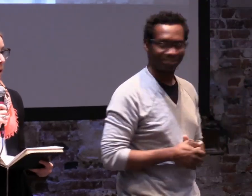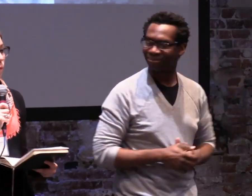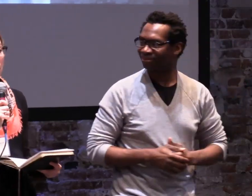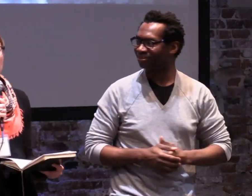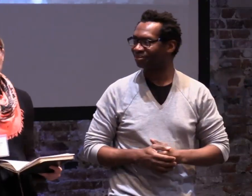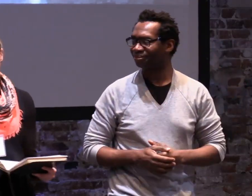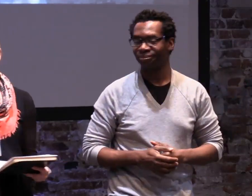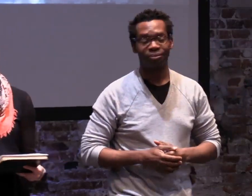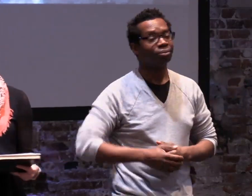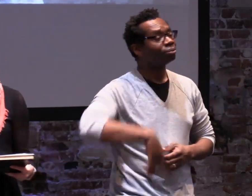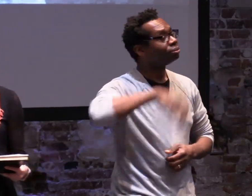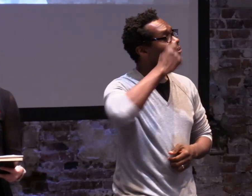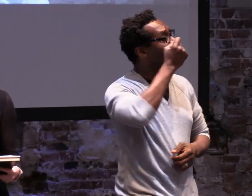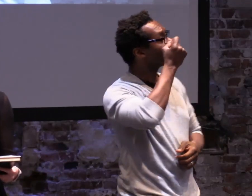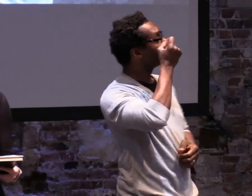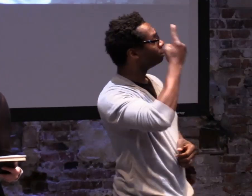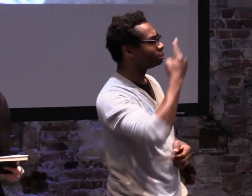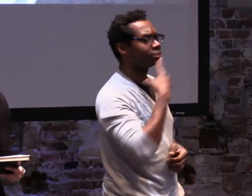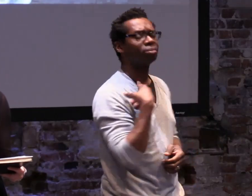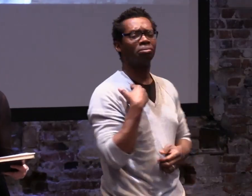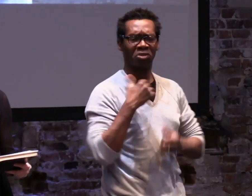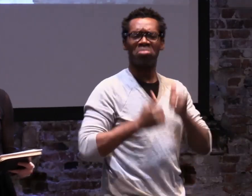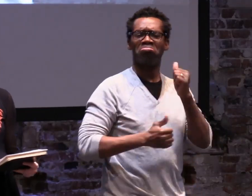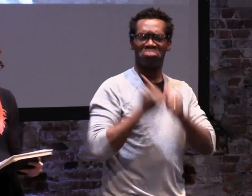While much of our platform exists online,